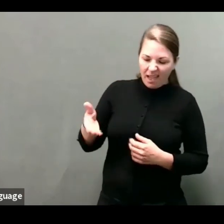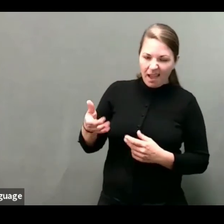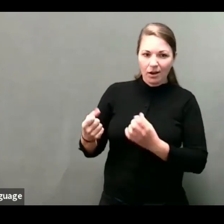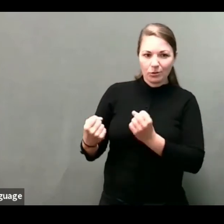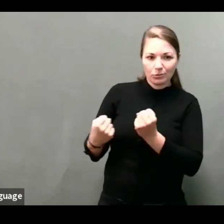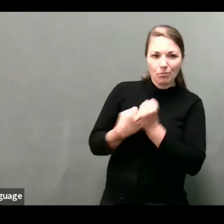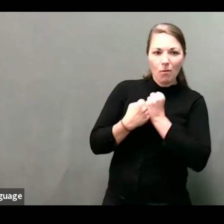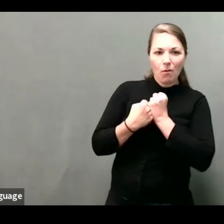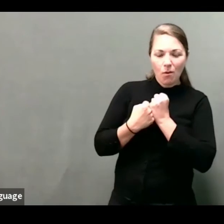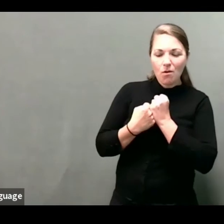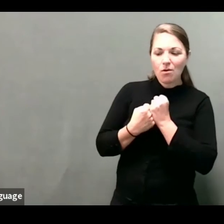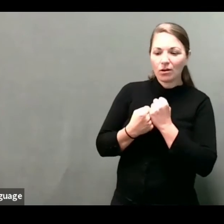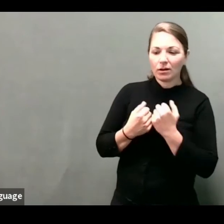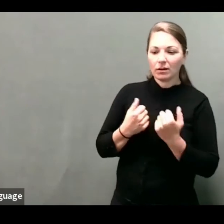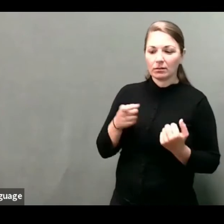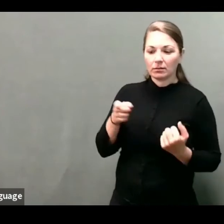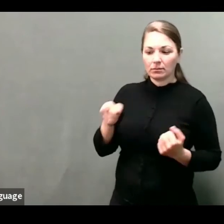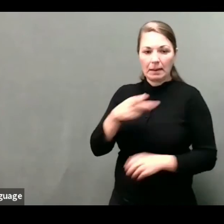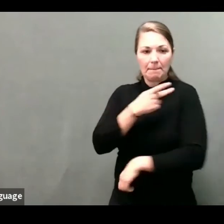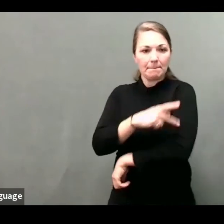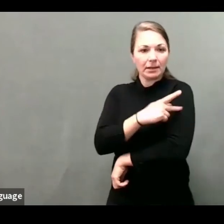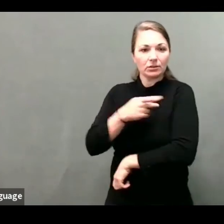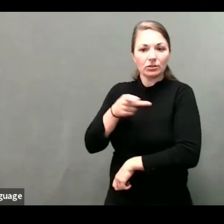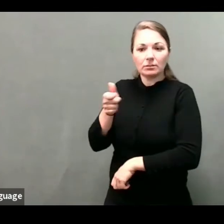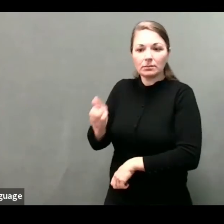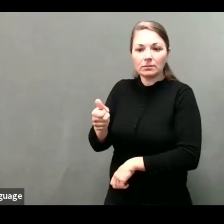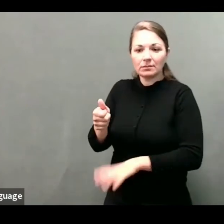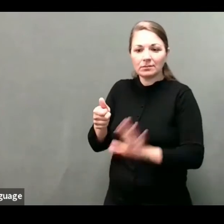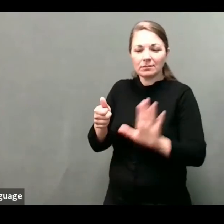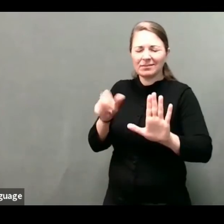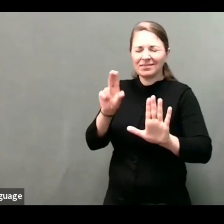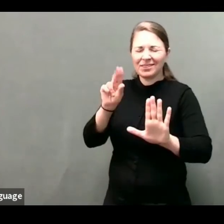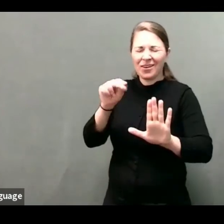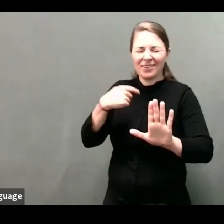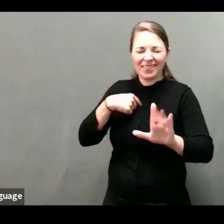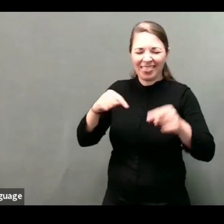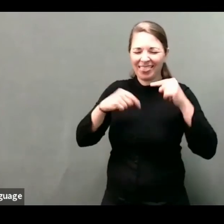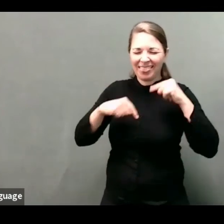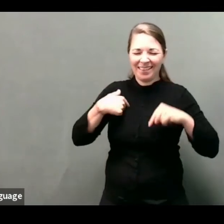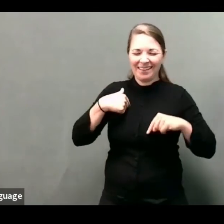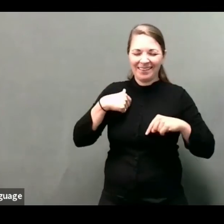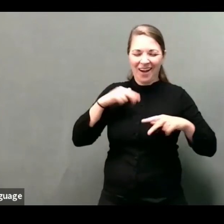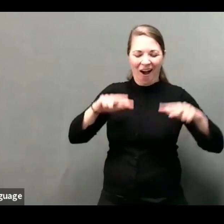them without feeling, nope, still don't like the way I'm saying that.